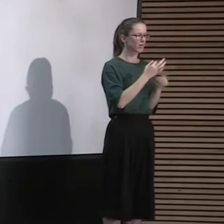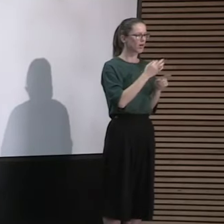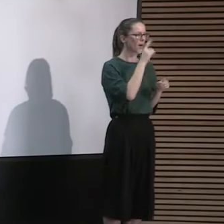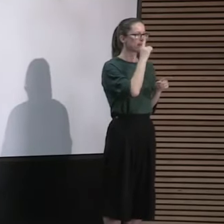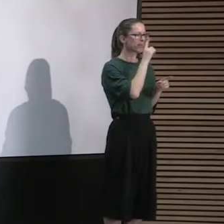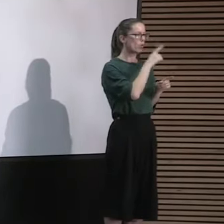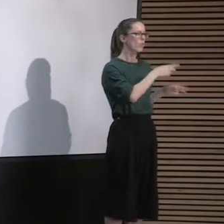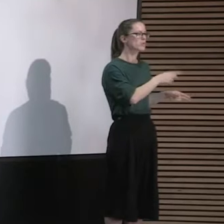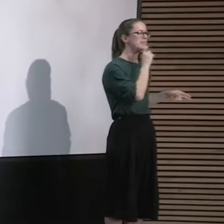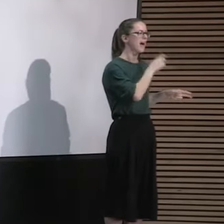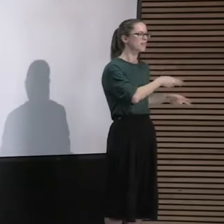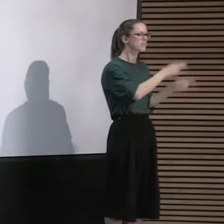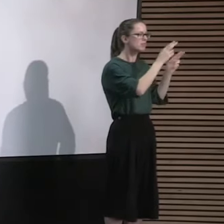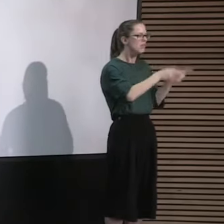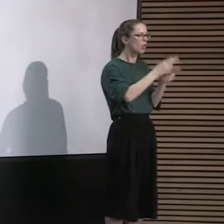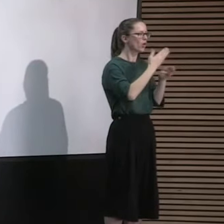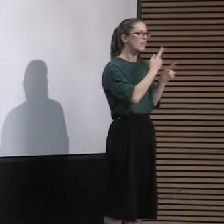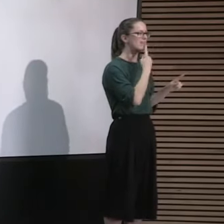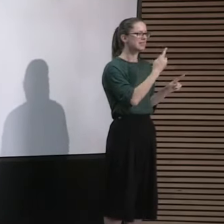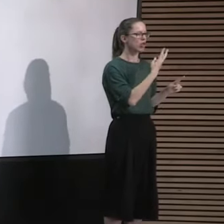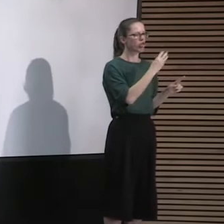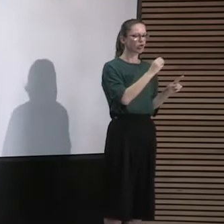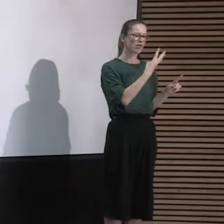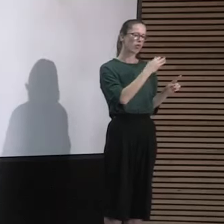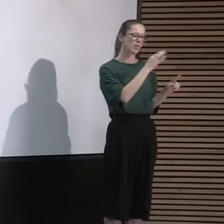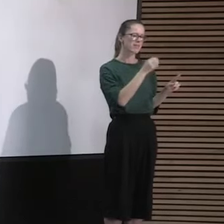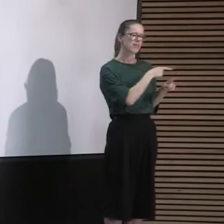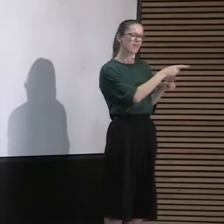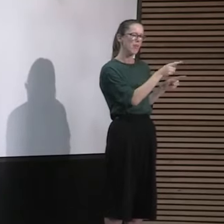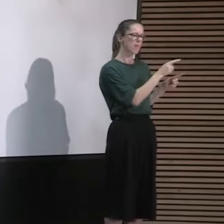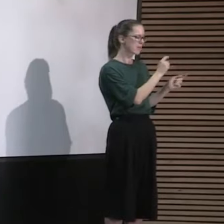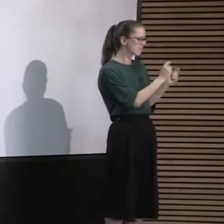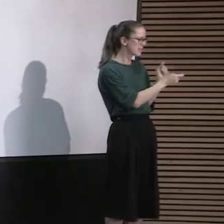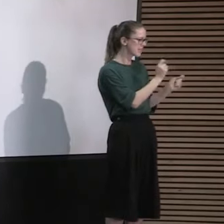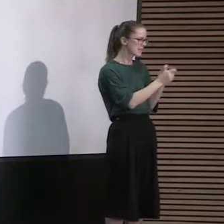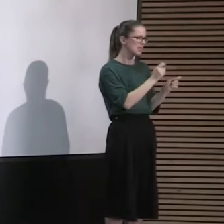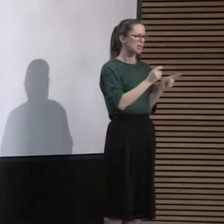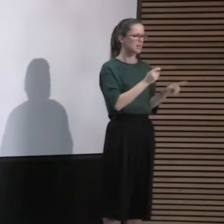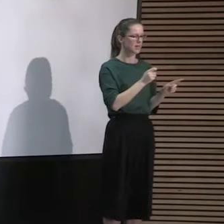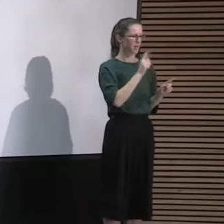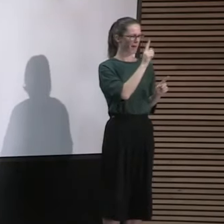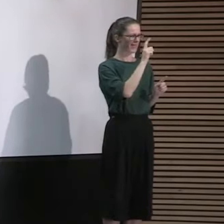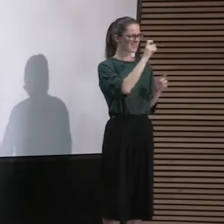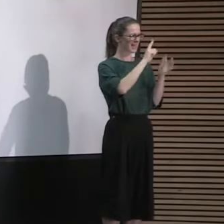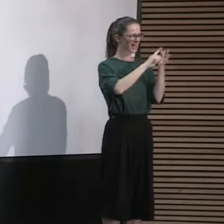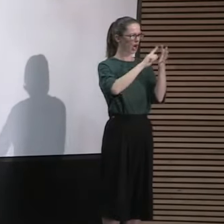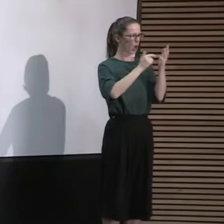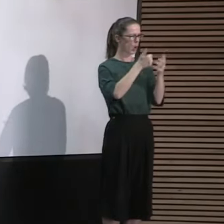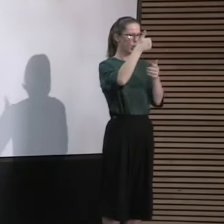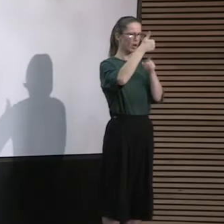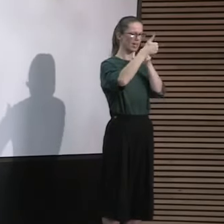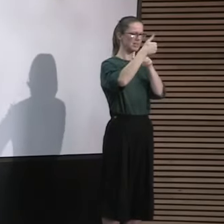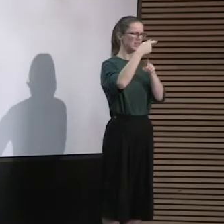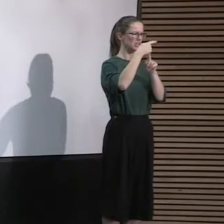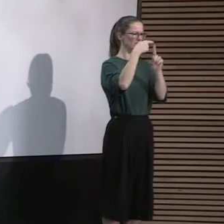voluntary regime, the CEO of the New Zealand Health Group, which contracts those health check workers, the workers who are conducting these health checks, she said,